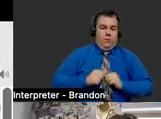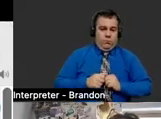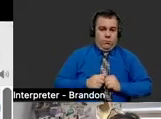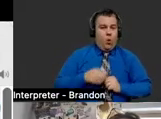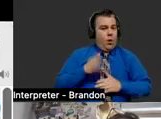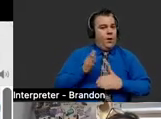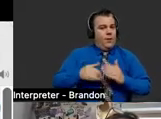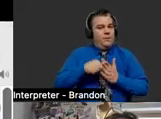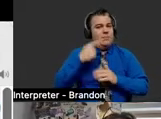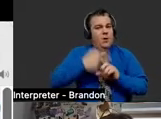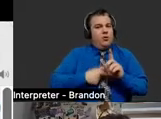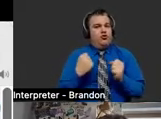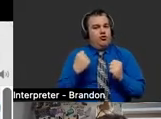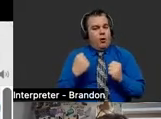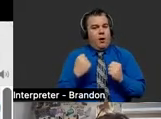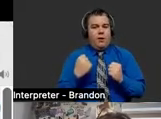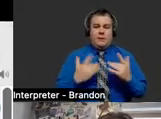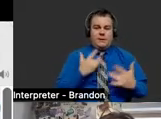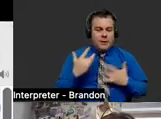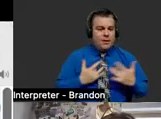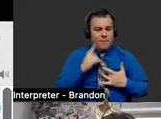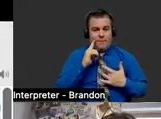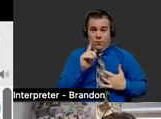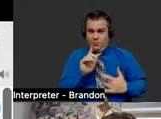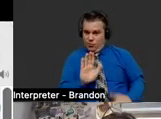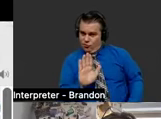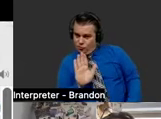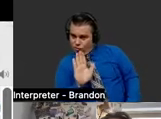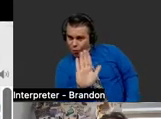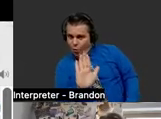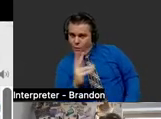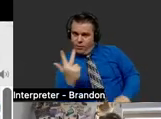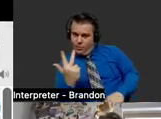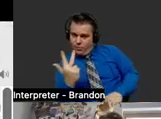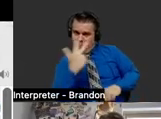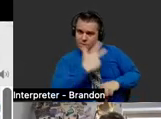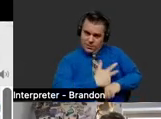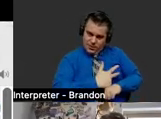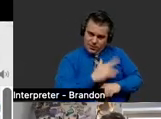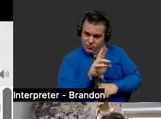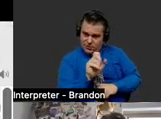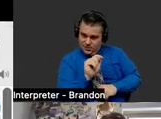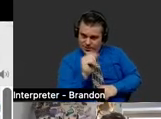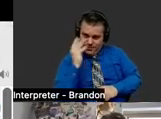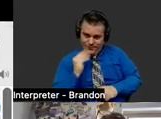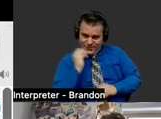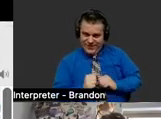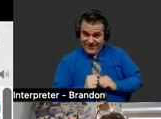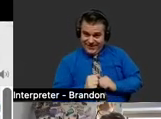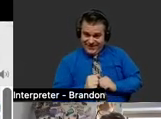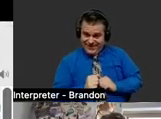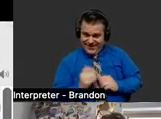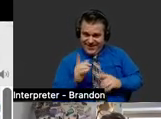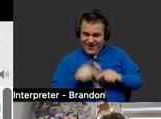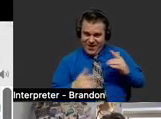strong and excited for your 3-day reset experience. I cannot wait.